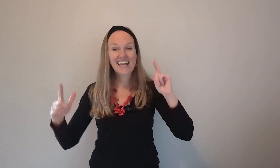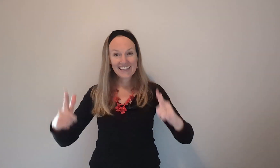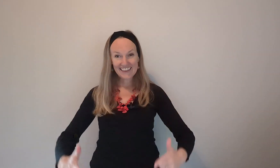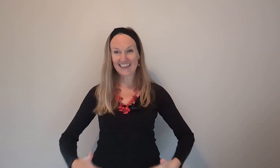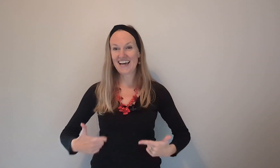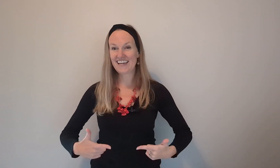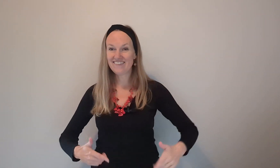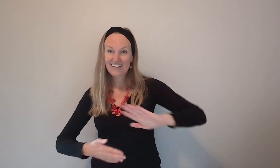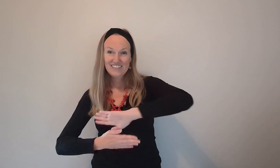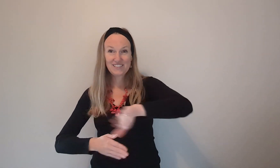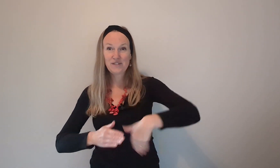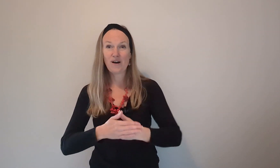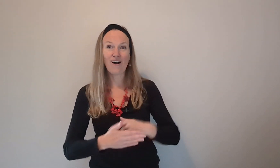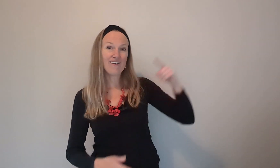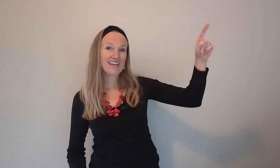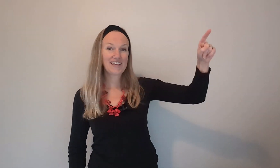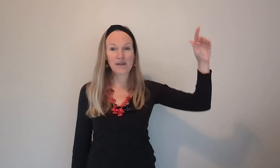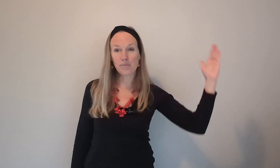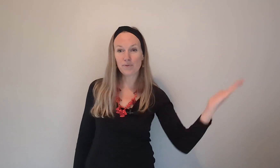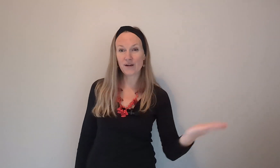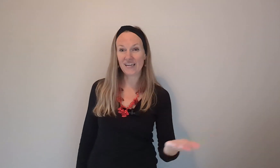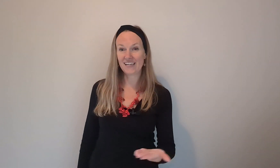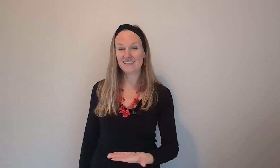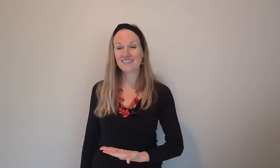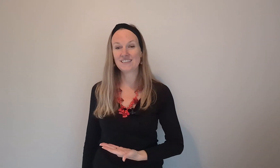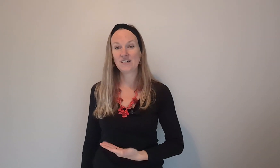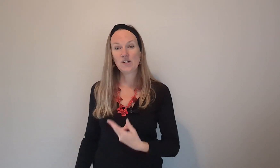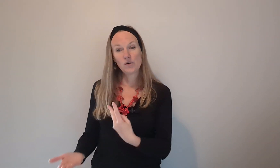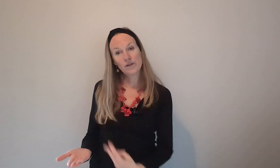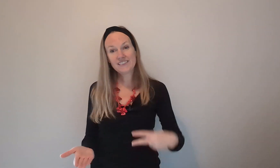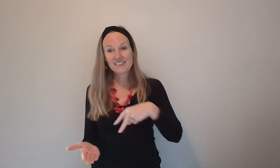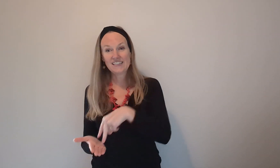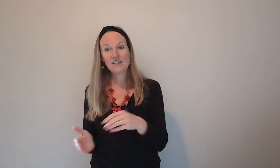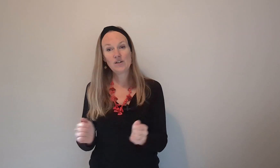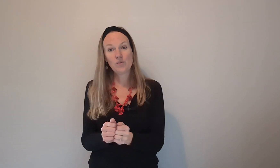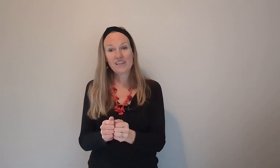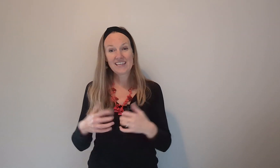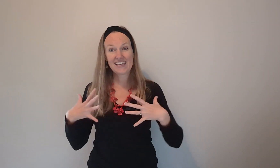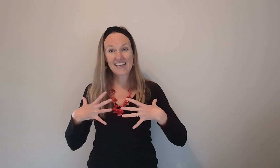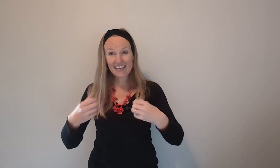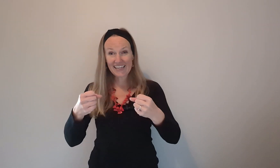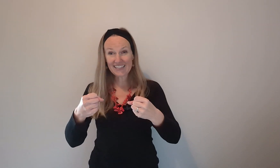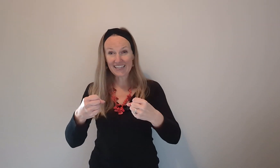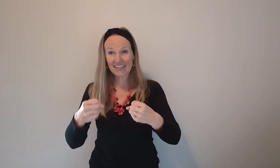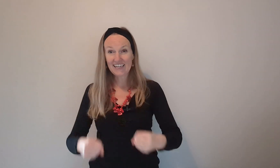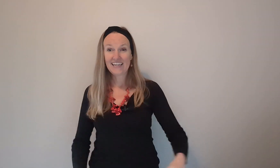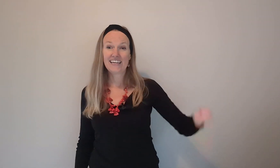and life to all he brings, risen with healing